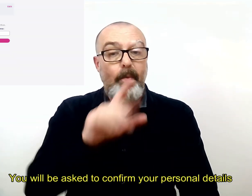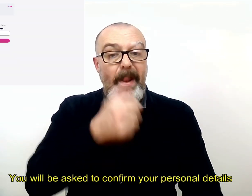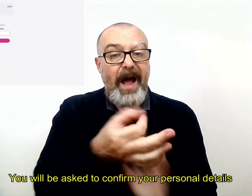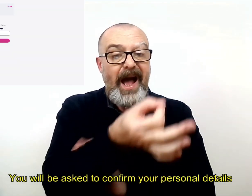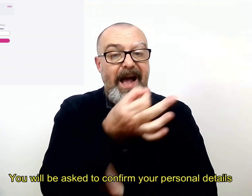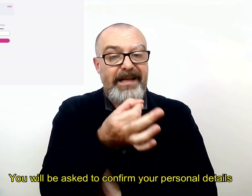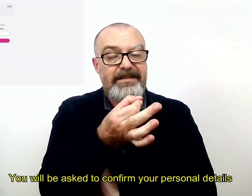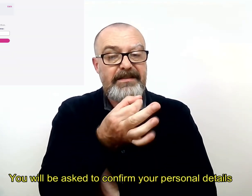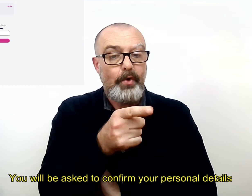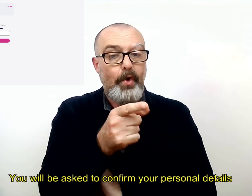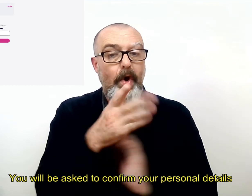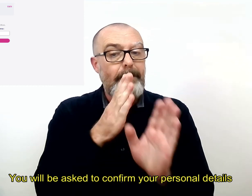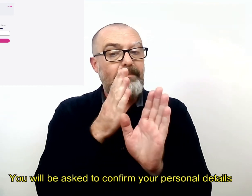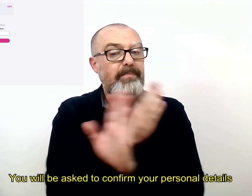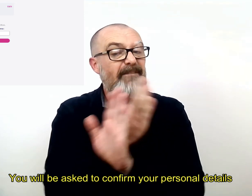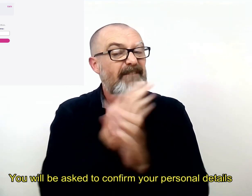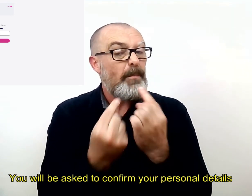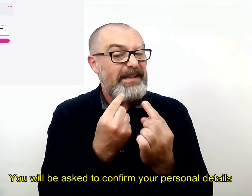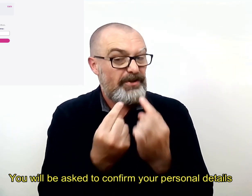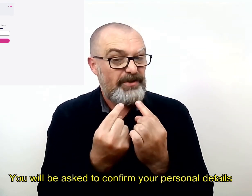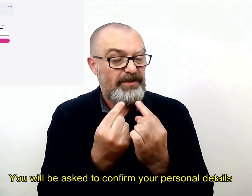You will be asked to confirm your personal details